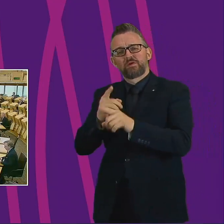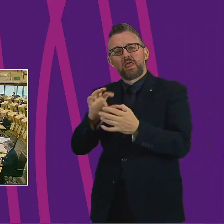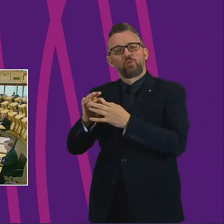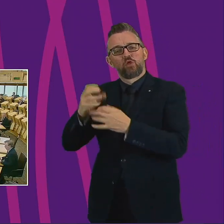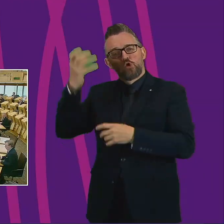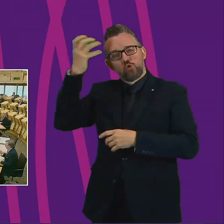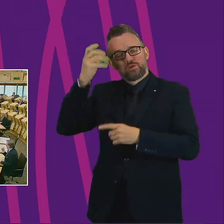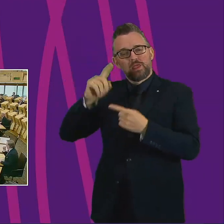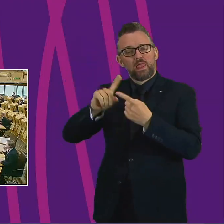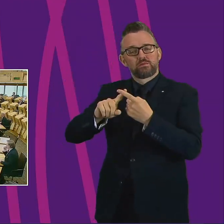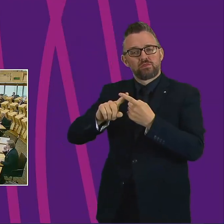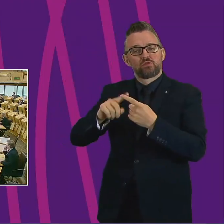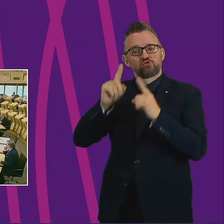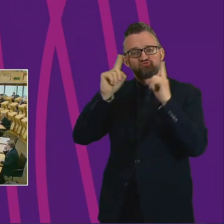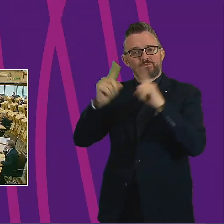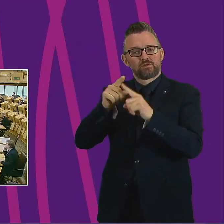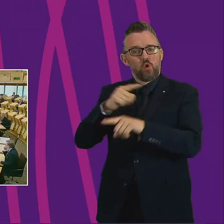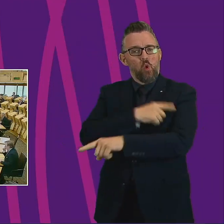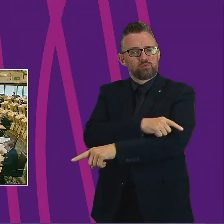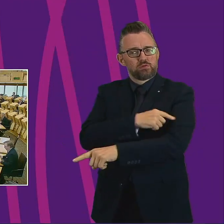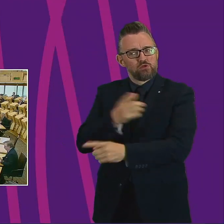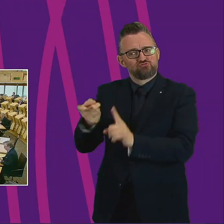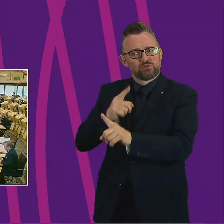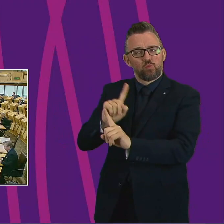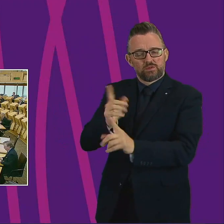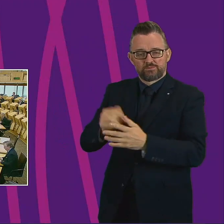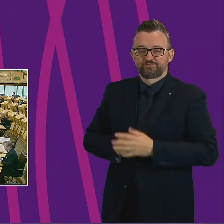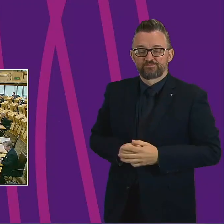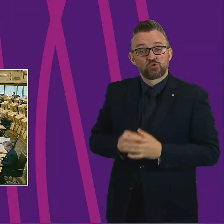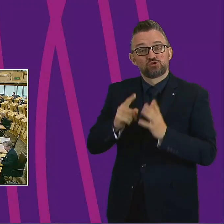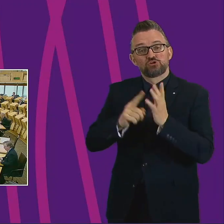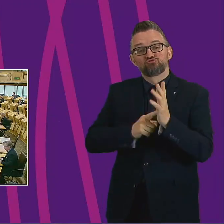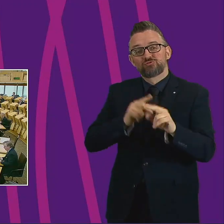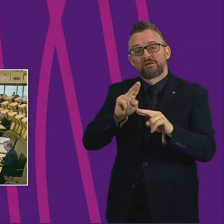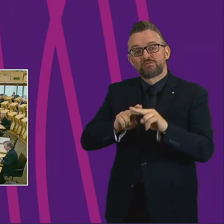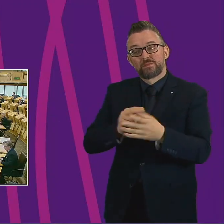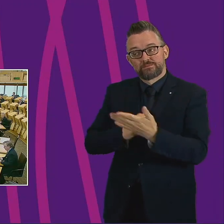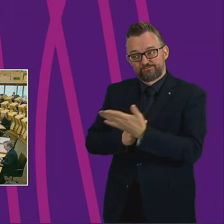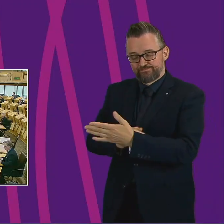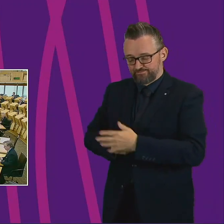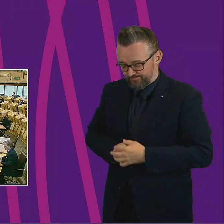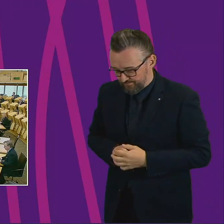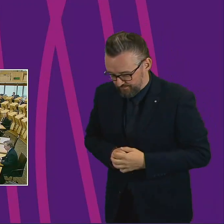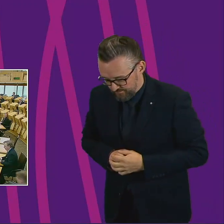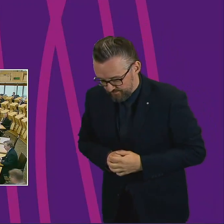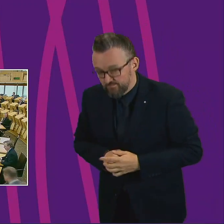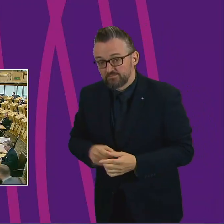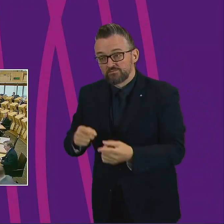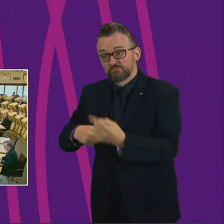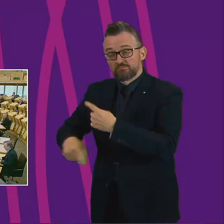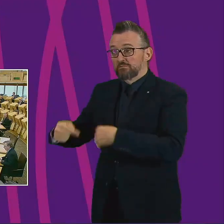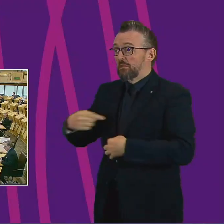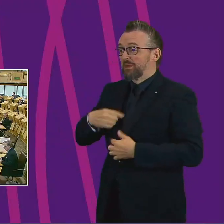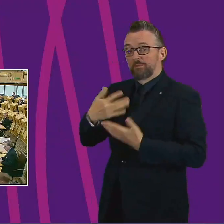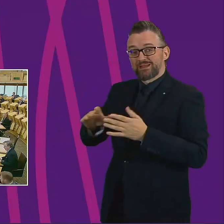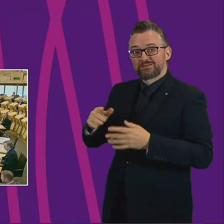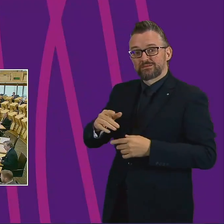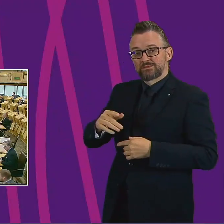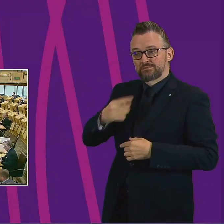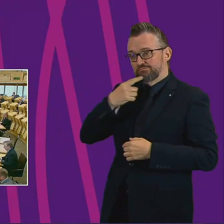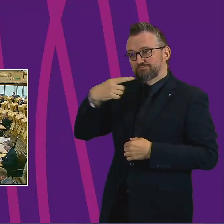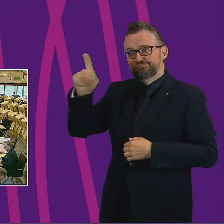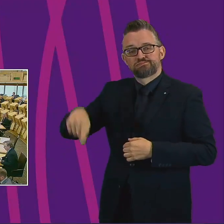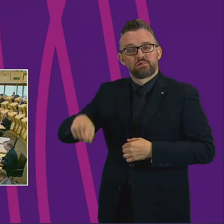Elizabeth University Hospital. Cabinet Secretary Jean Freeman. As members know, I commissioned the independent review in